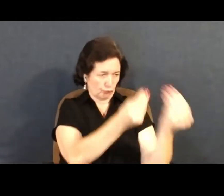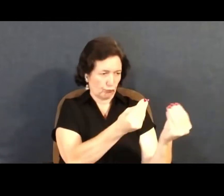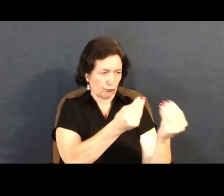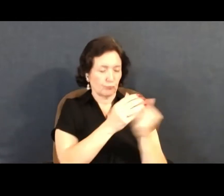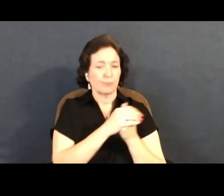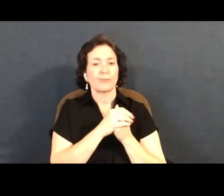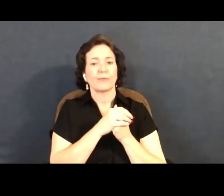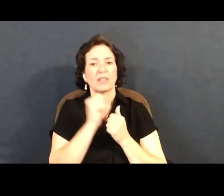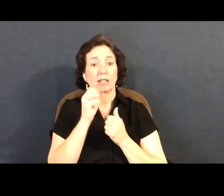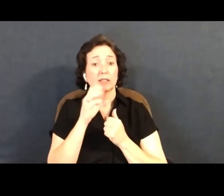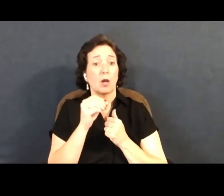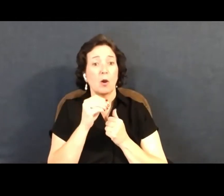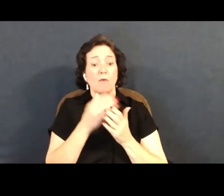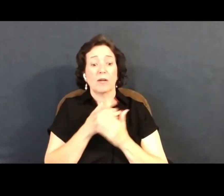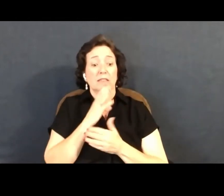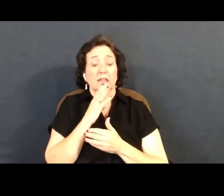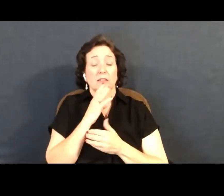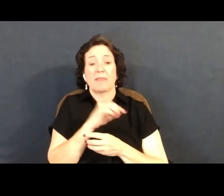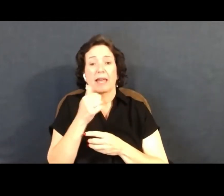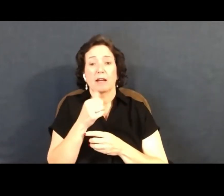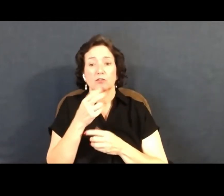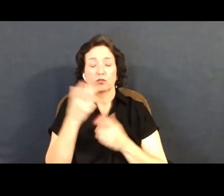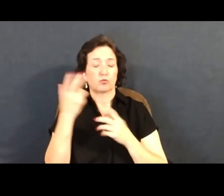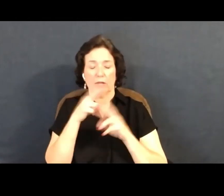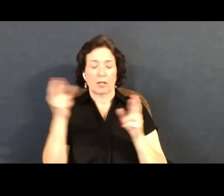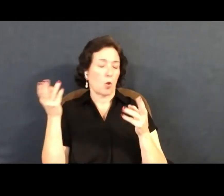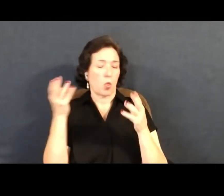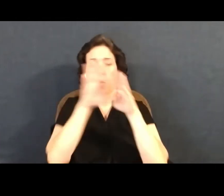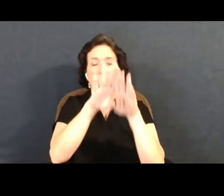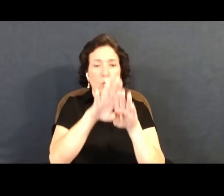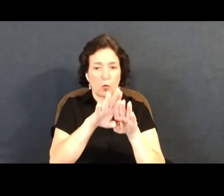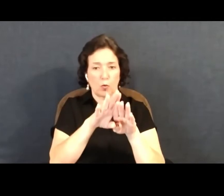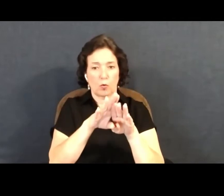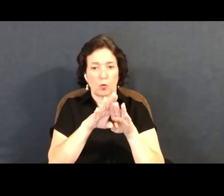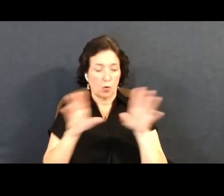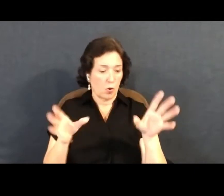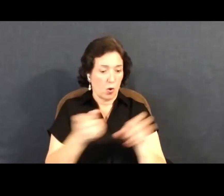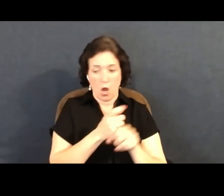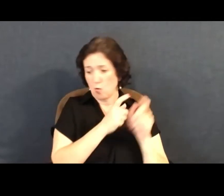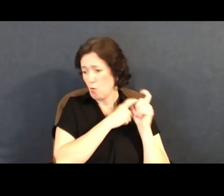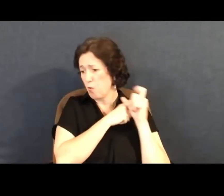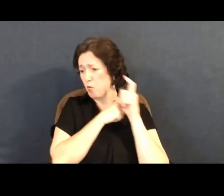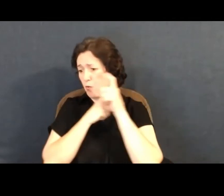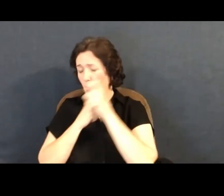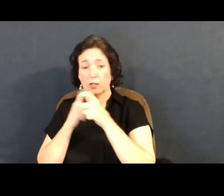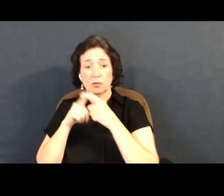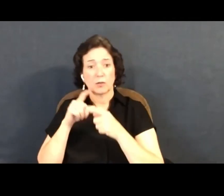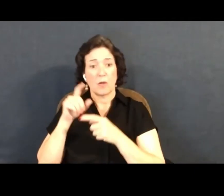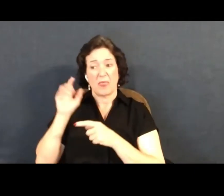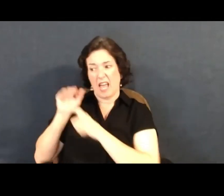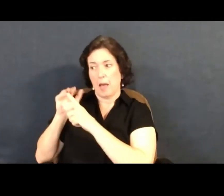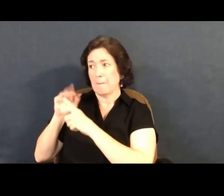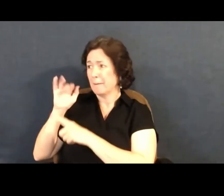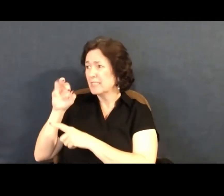that, before he had time to say anything, she had closed the door in his face, gathered her skirts, run to her mistress and said,